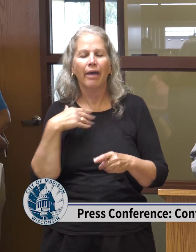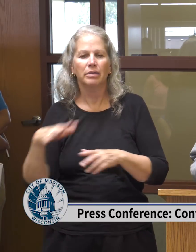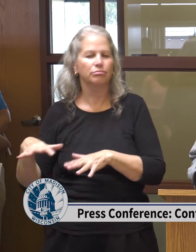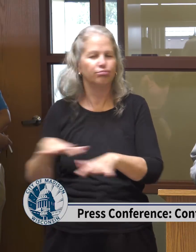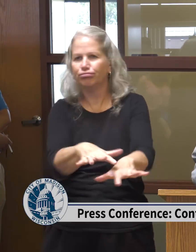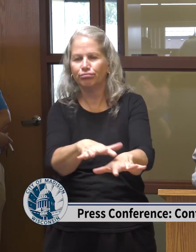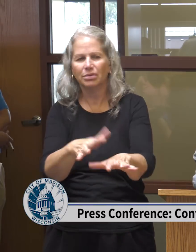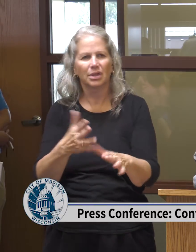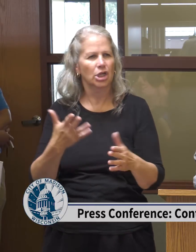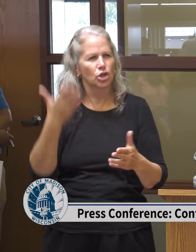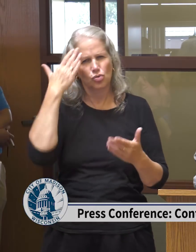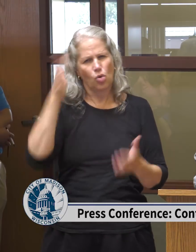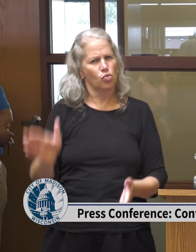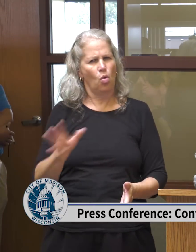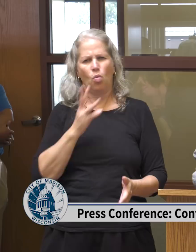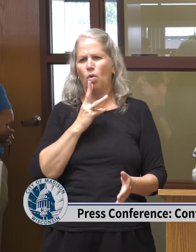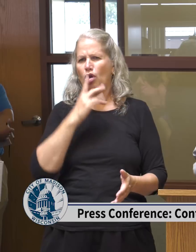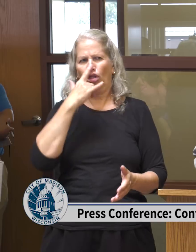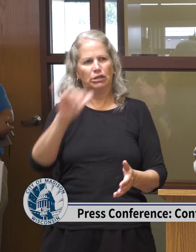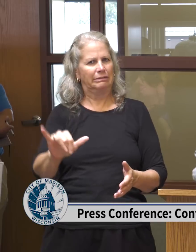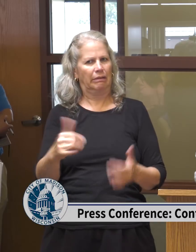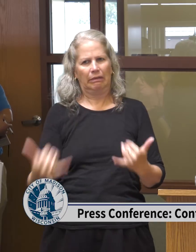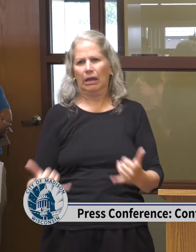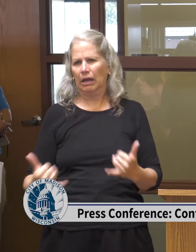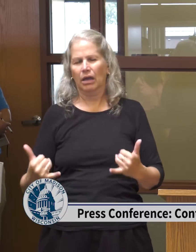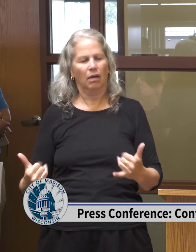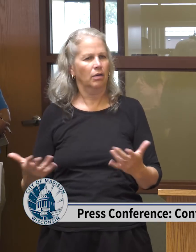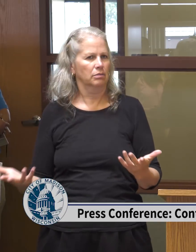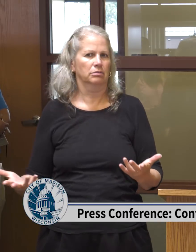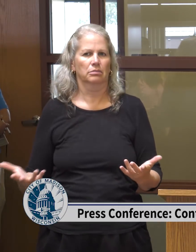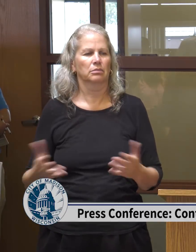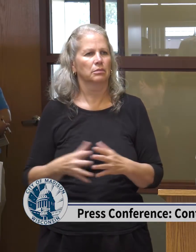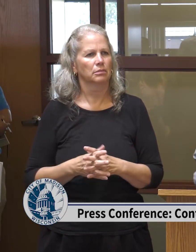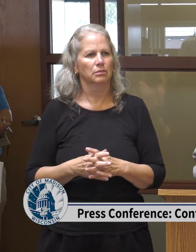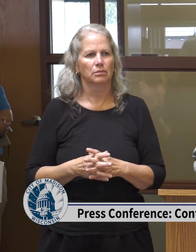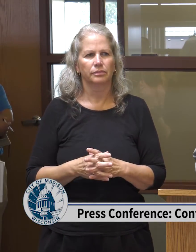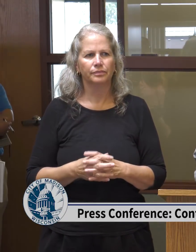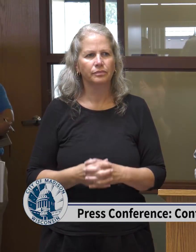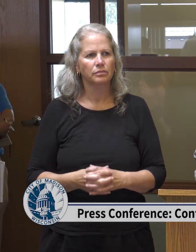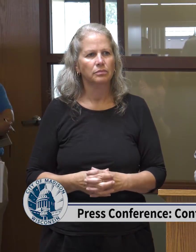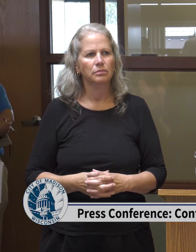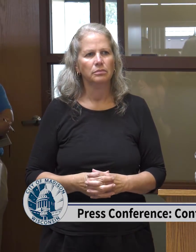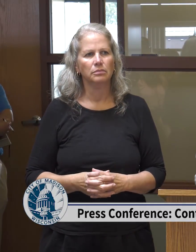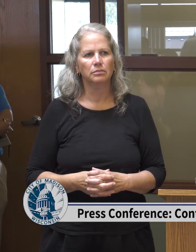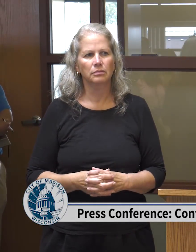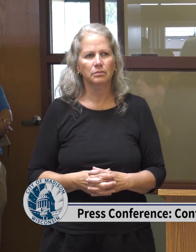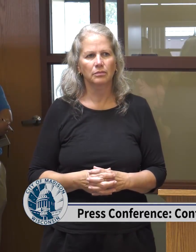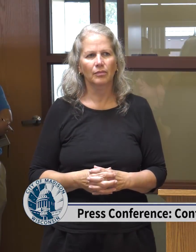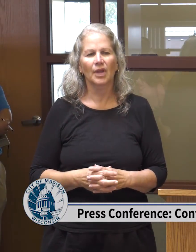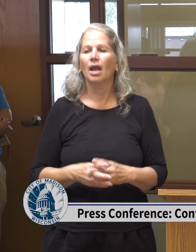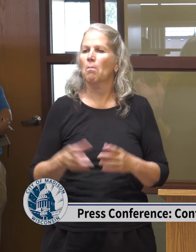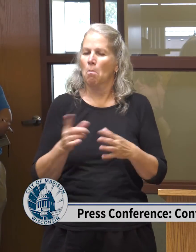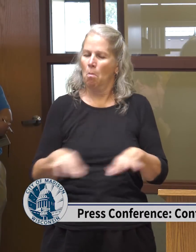There'll be plenty of time to do it after this event is over and we know everything's